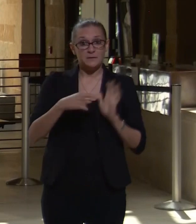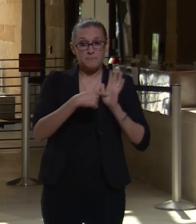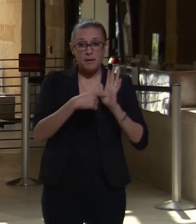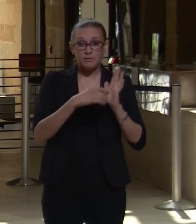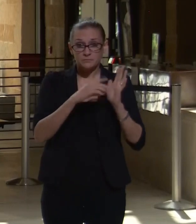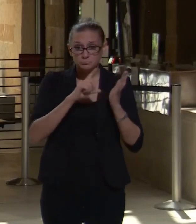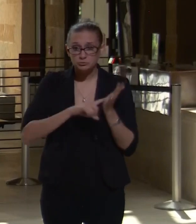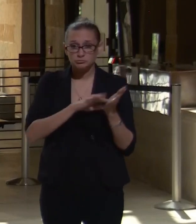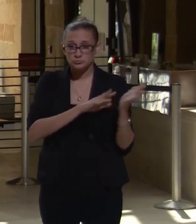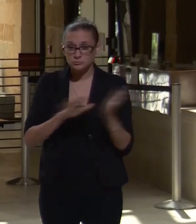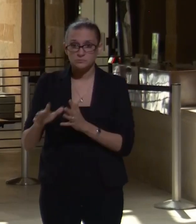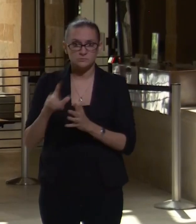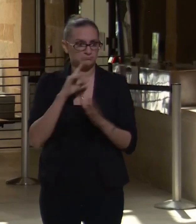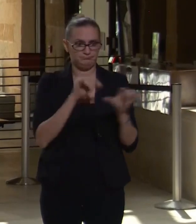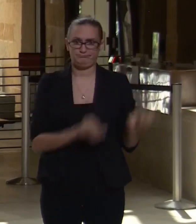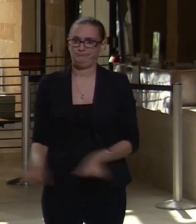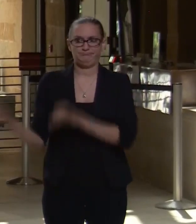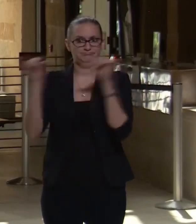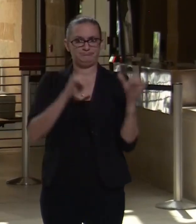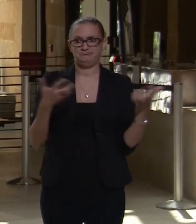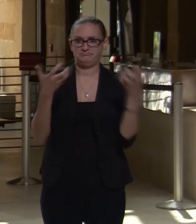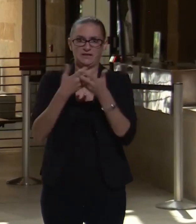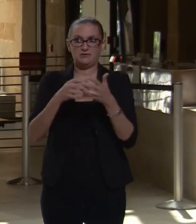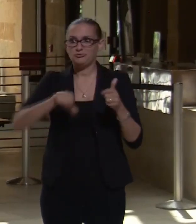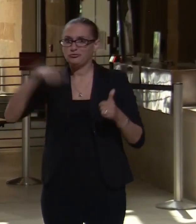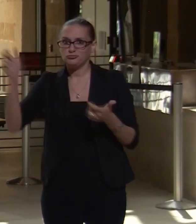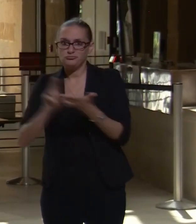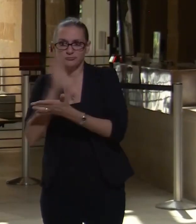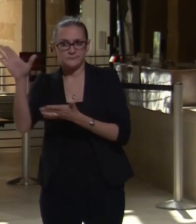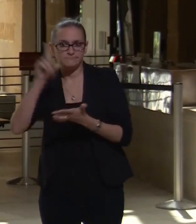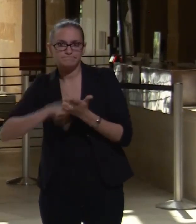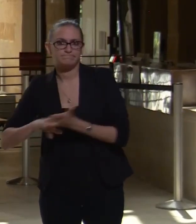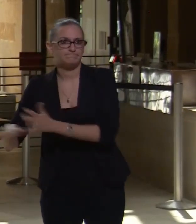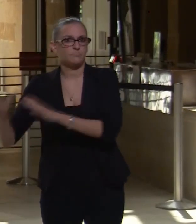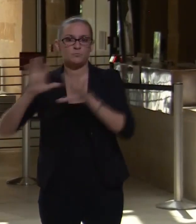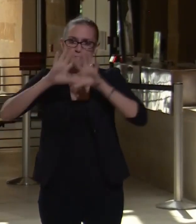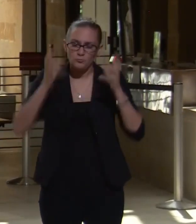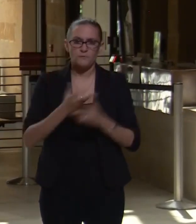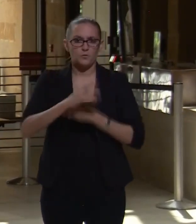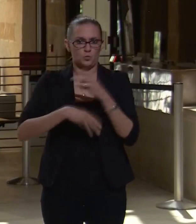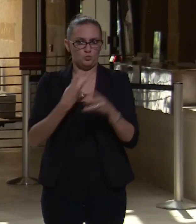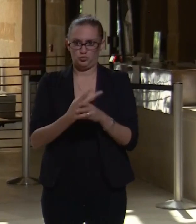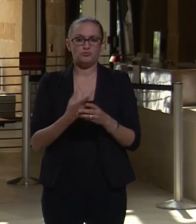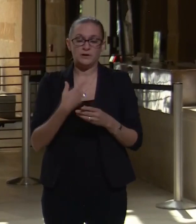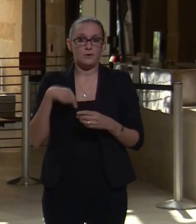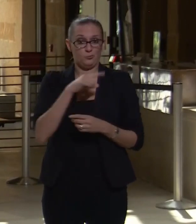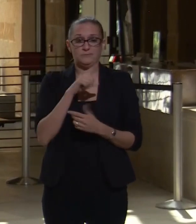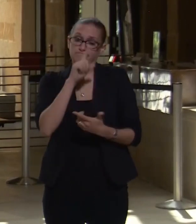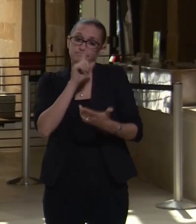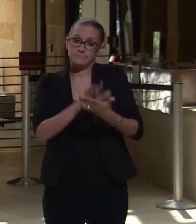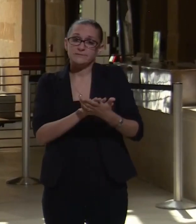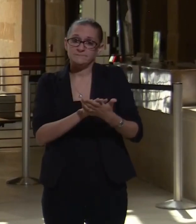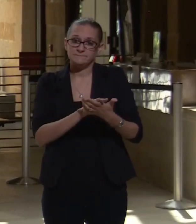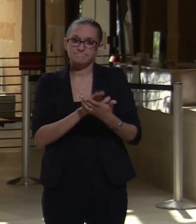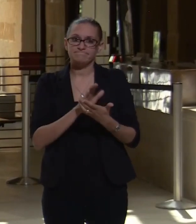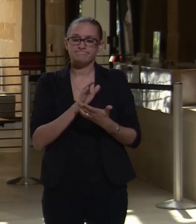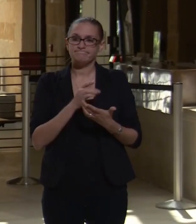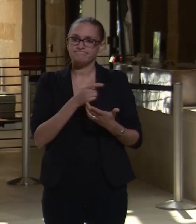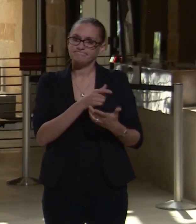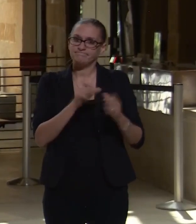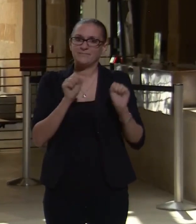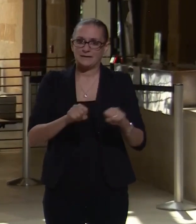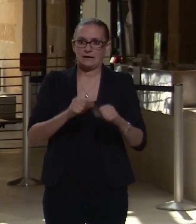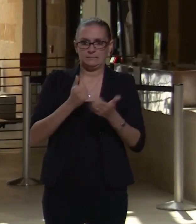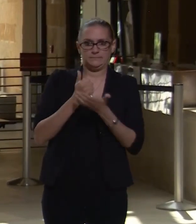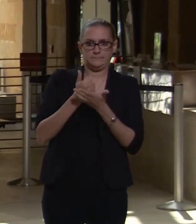modeling is consistent with modeling that's been done by other institutions across the world, and we have reason to believe in its ability to at